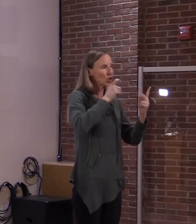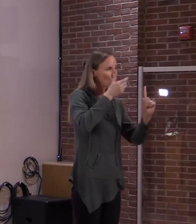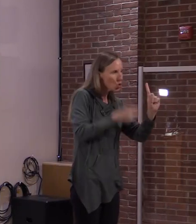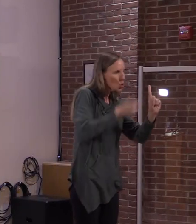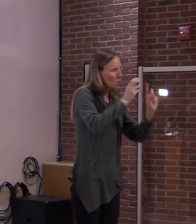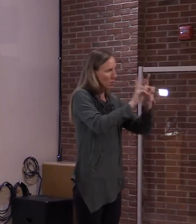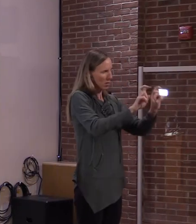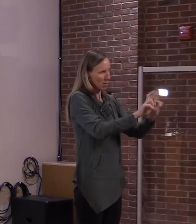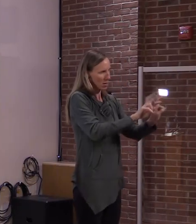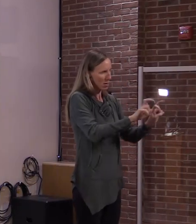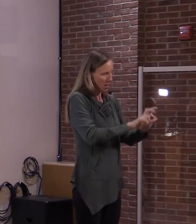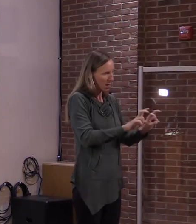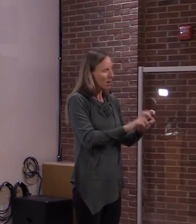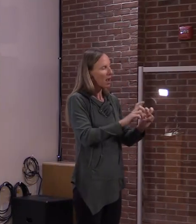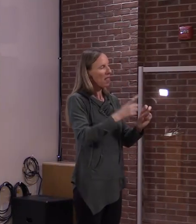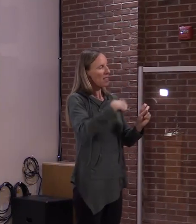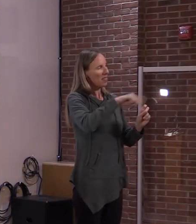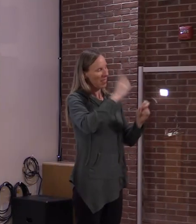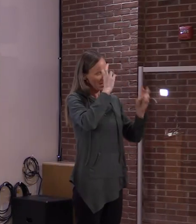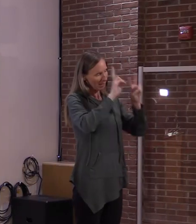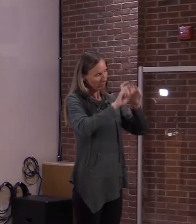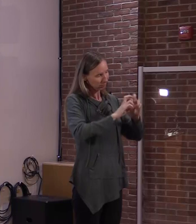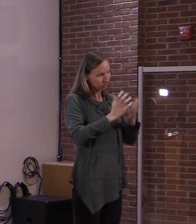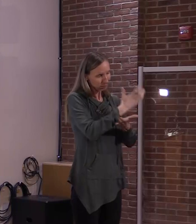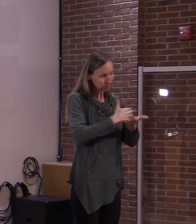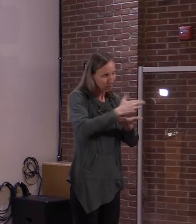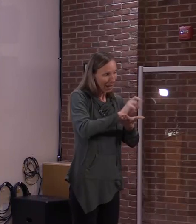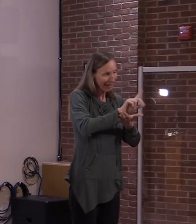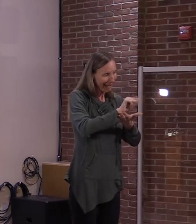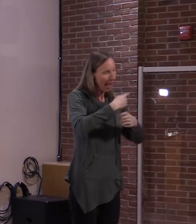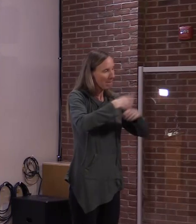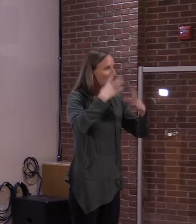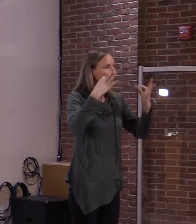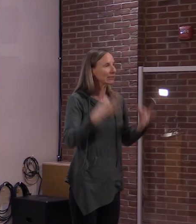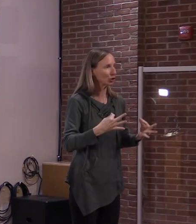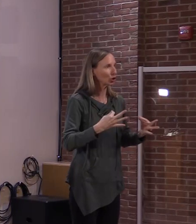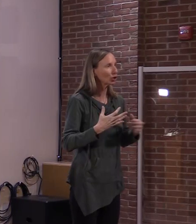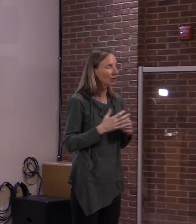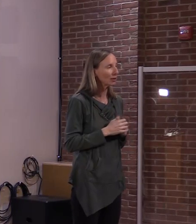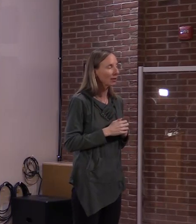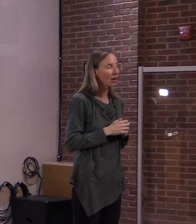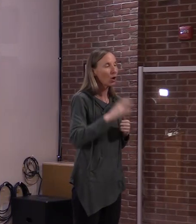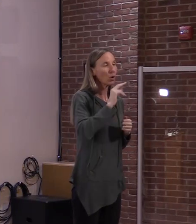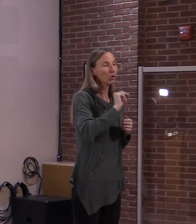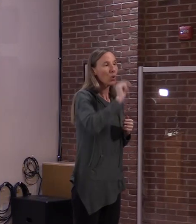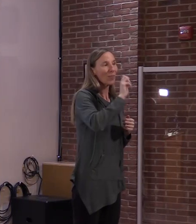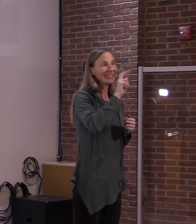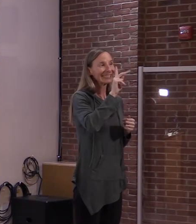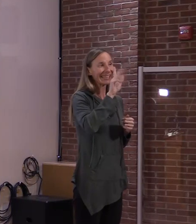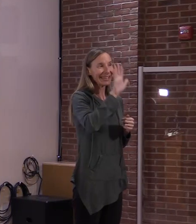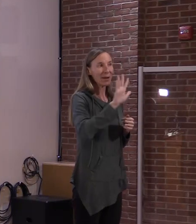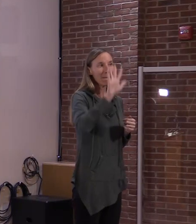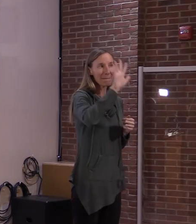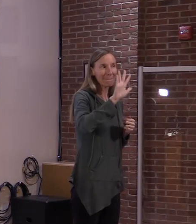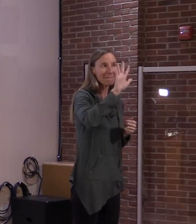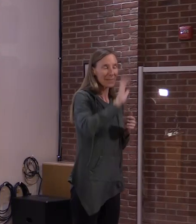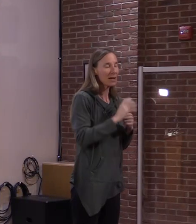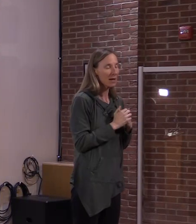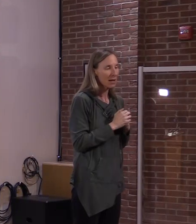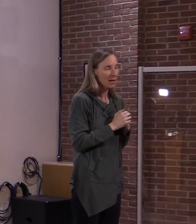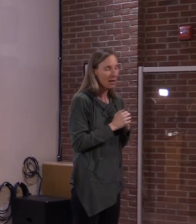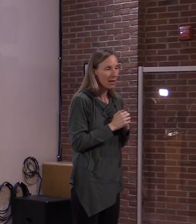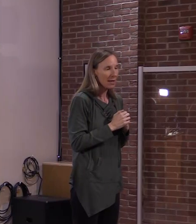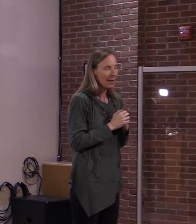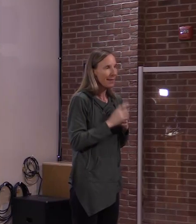they sort of, you know, made a final determination based on those elements. So I think the kingdom probably, based on more